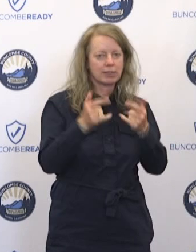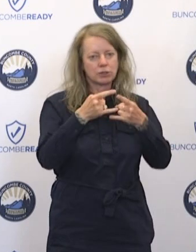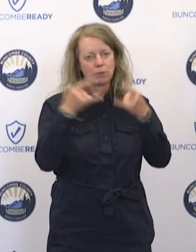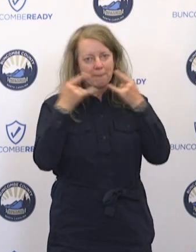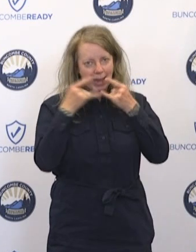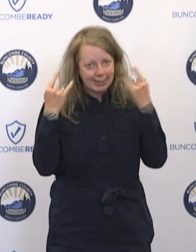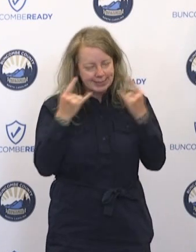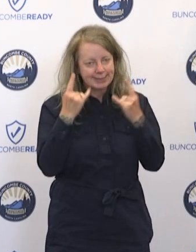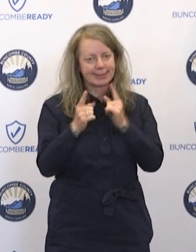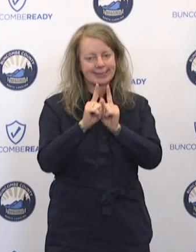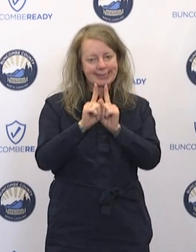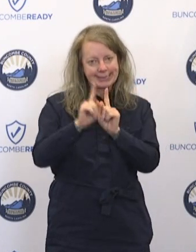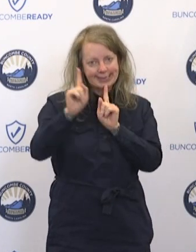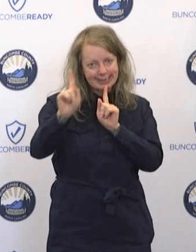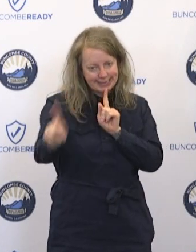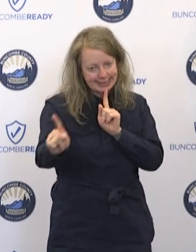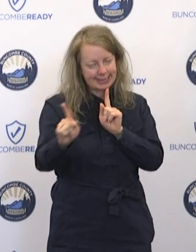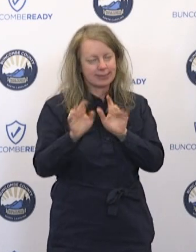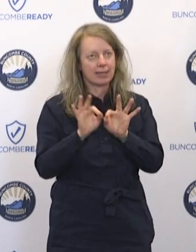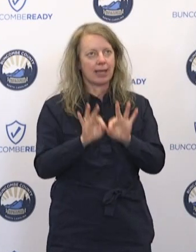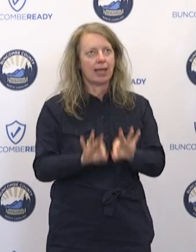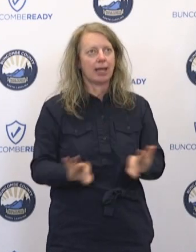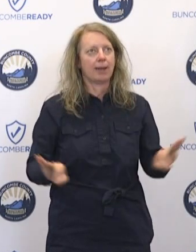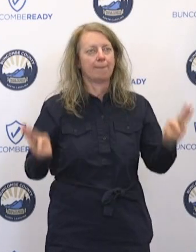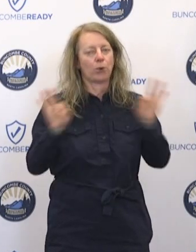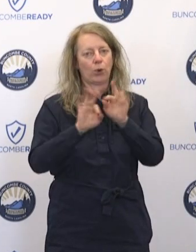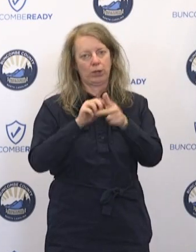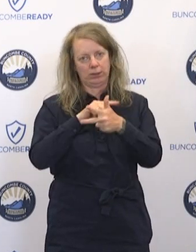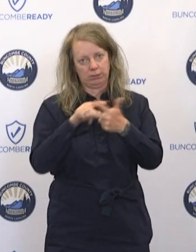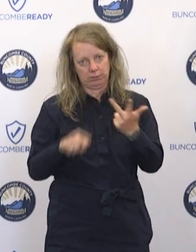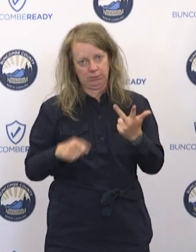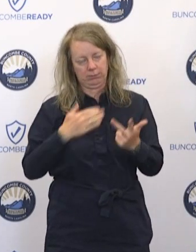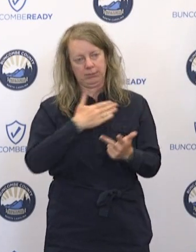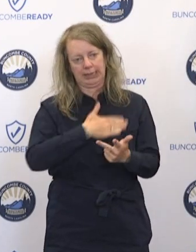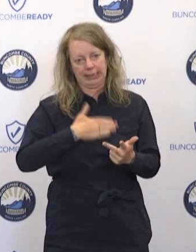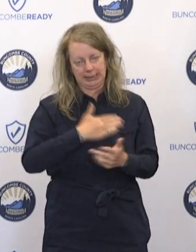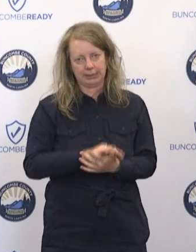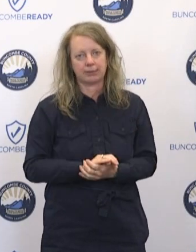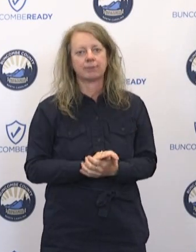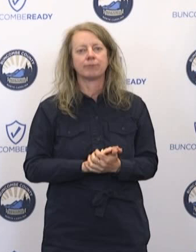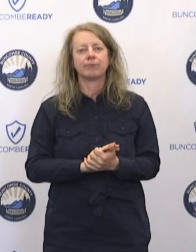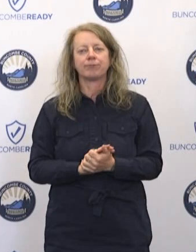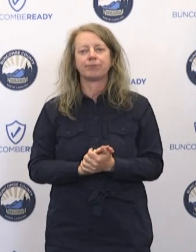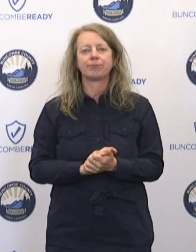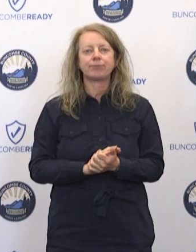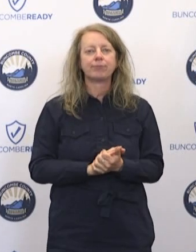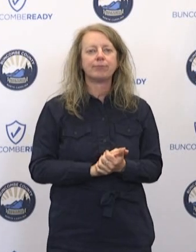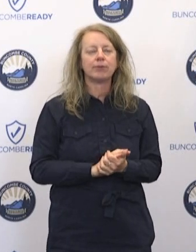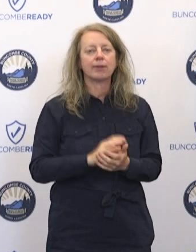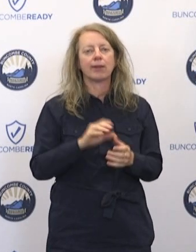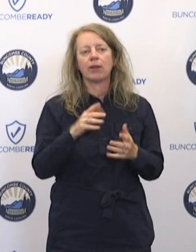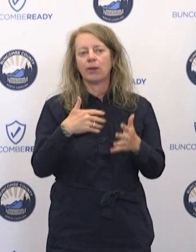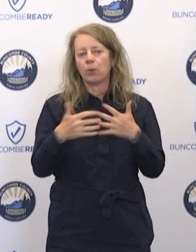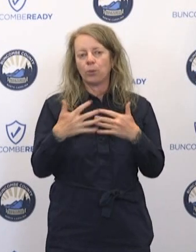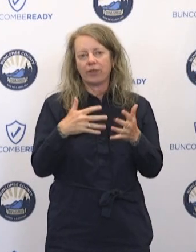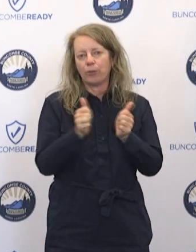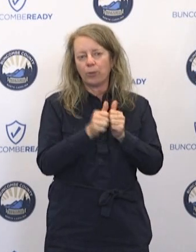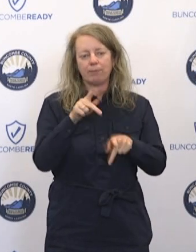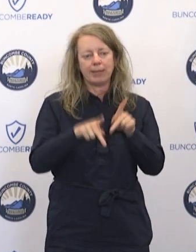wear your mask, keep your distance, and wash your hands when with folks outside your household or in public places.